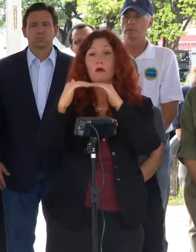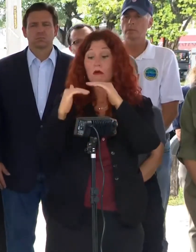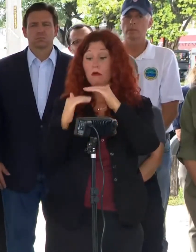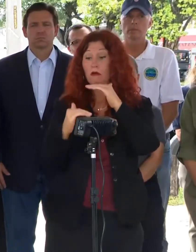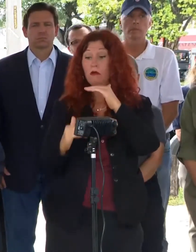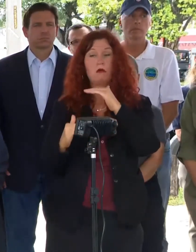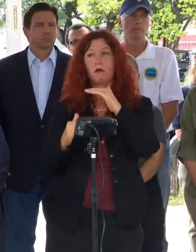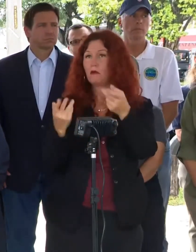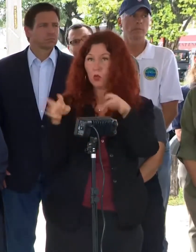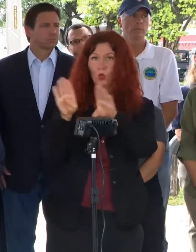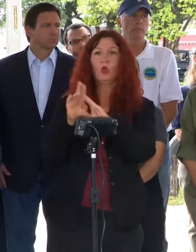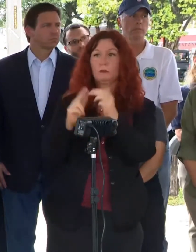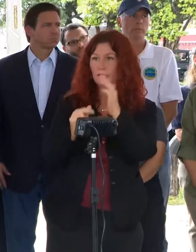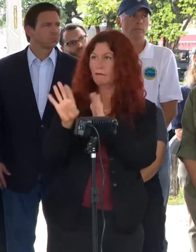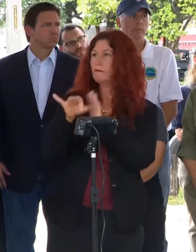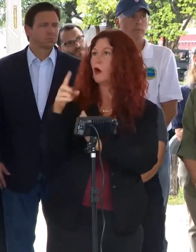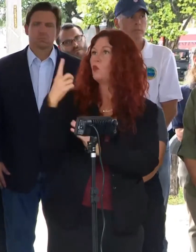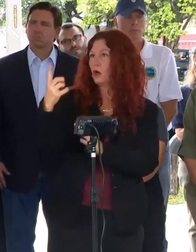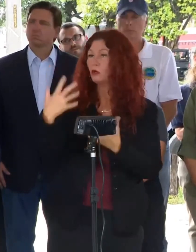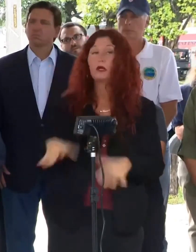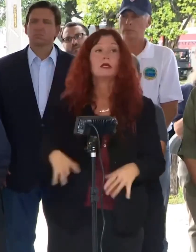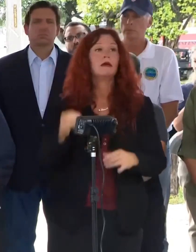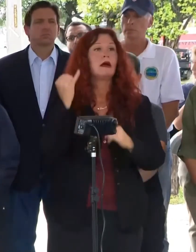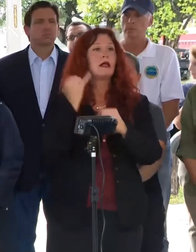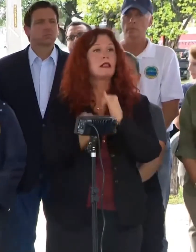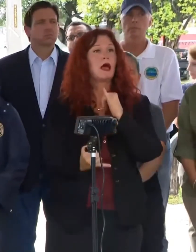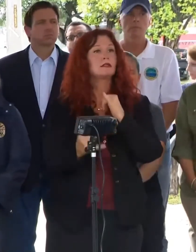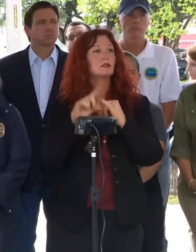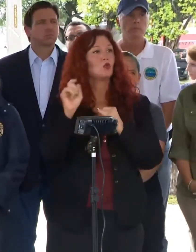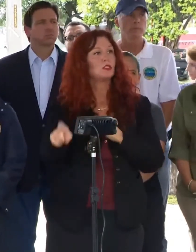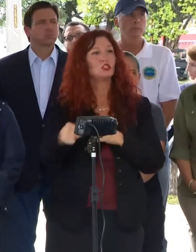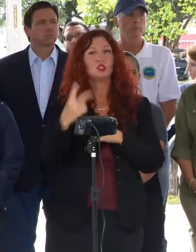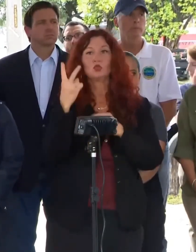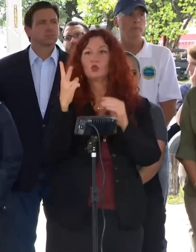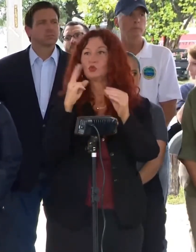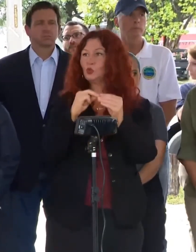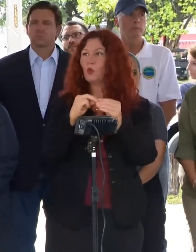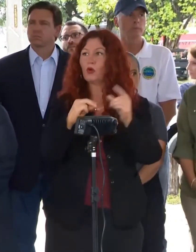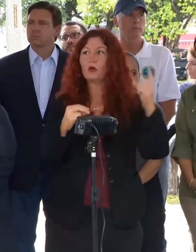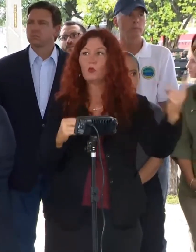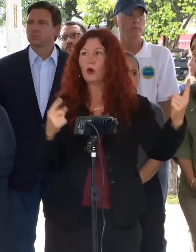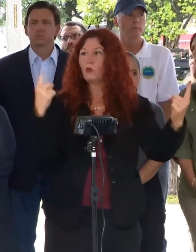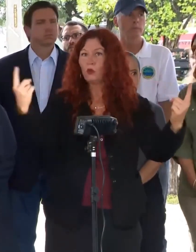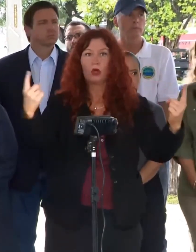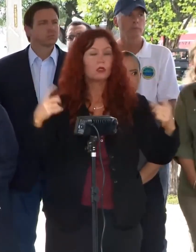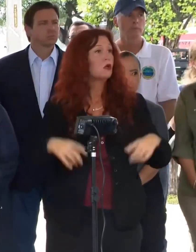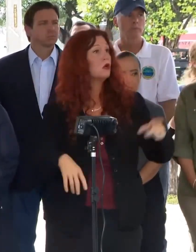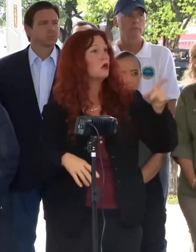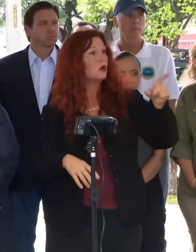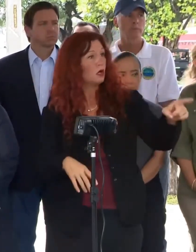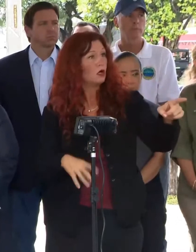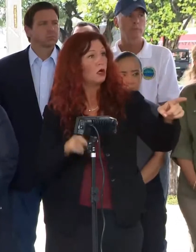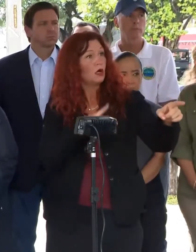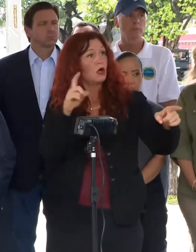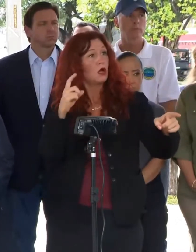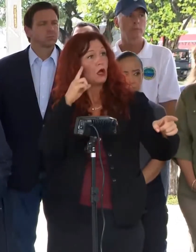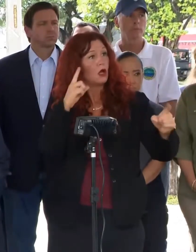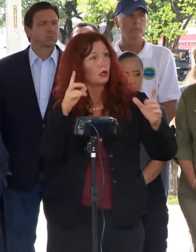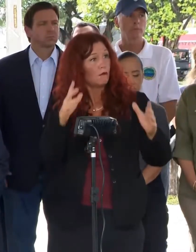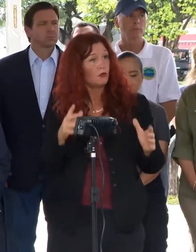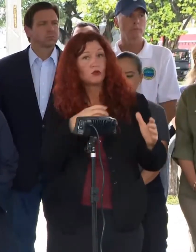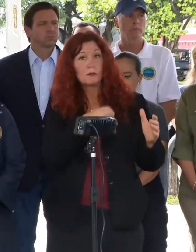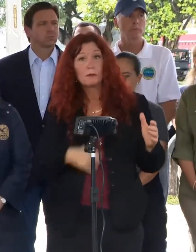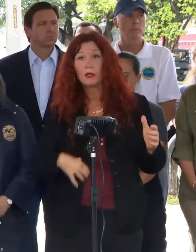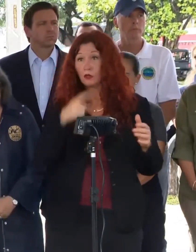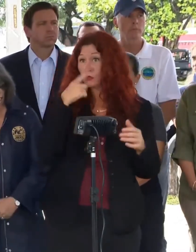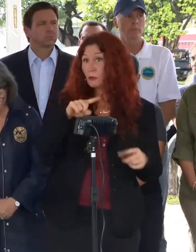areas. And Mayor, how many buildings are part of that The audit? last 2 questions are going to be the gentleman in the black and the lady over here. For the governor or the mayor, if you guys can